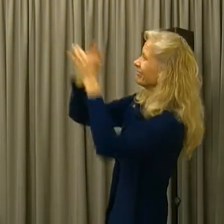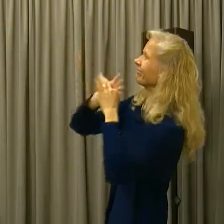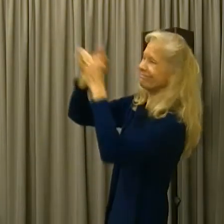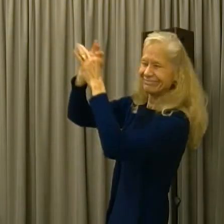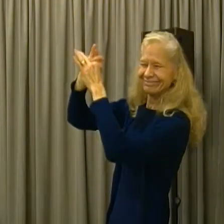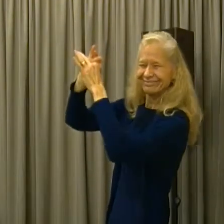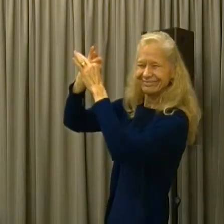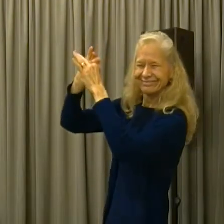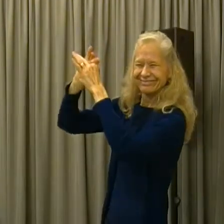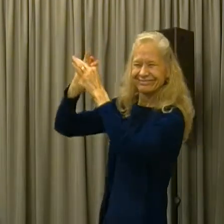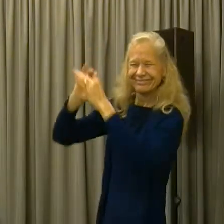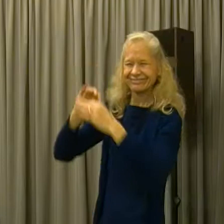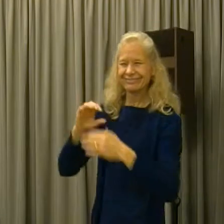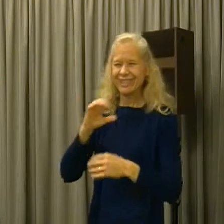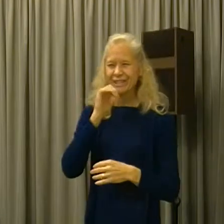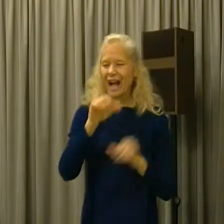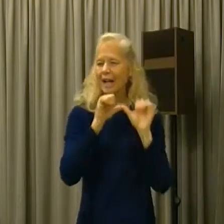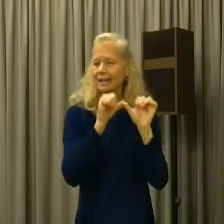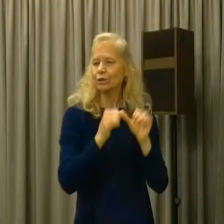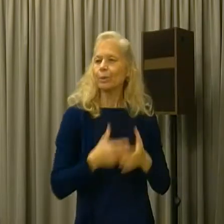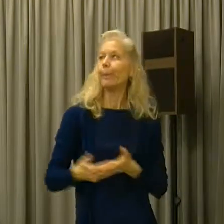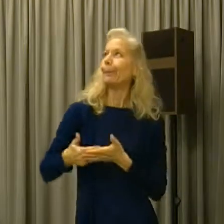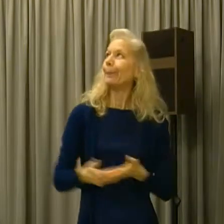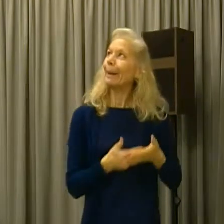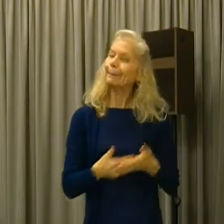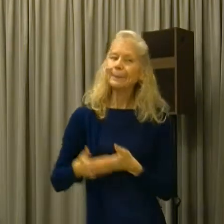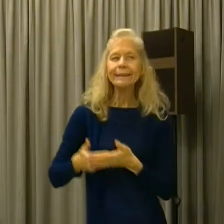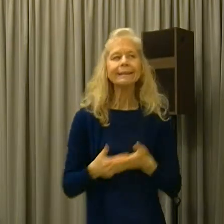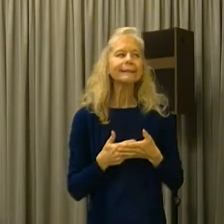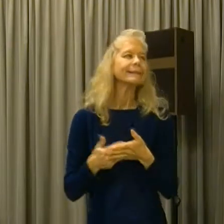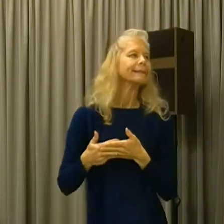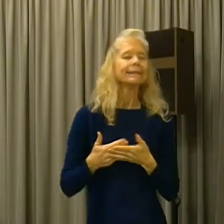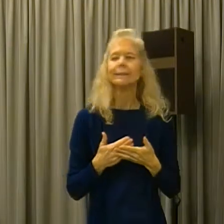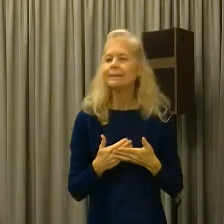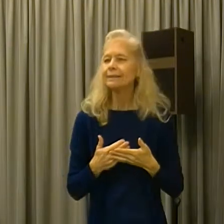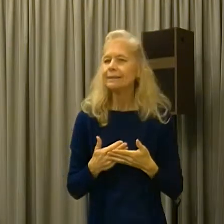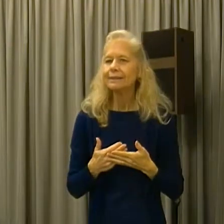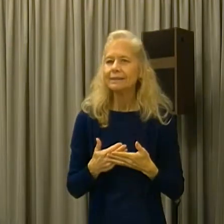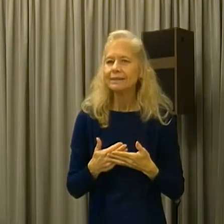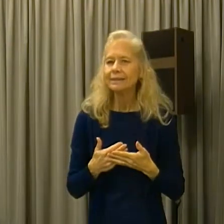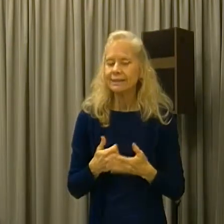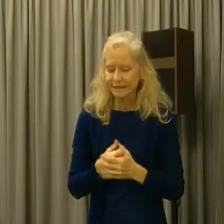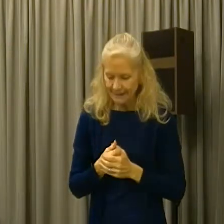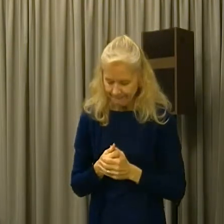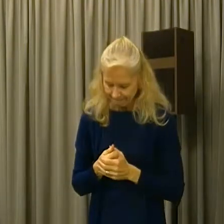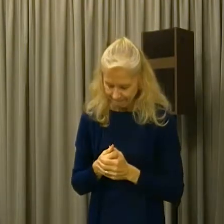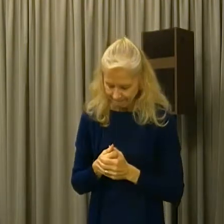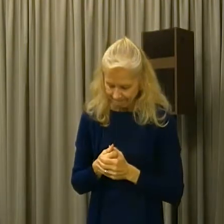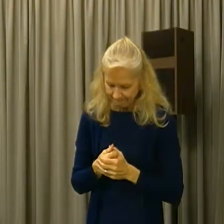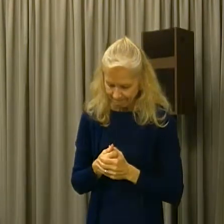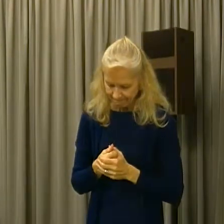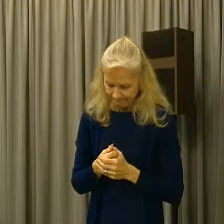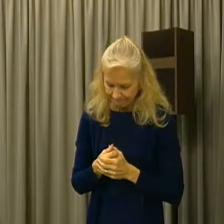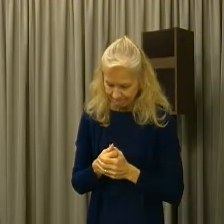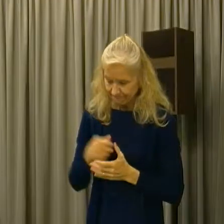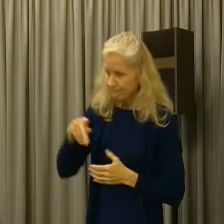imaginations. In verse 6 he says, and when that's all done, he says, and having in a readiness